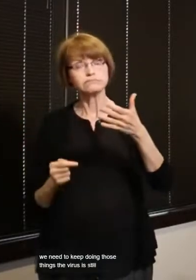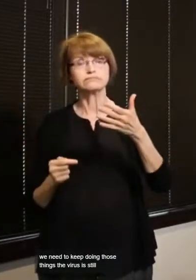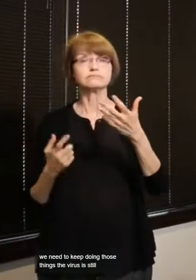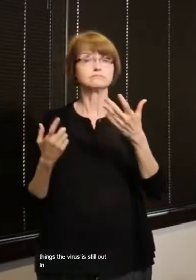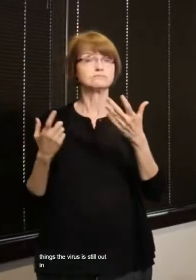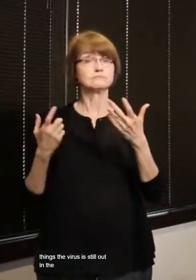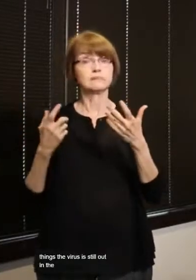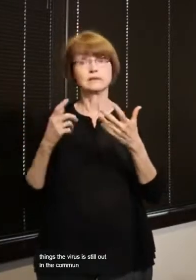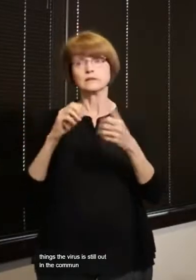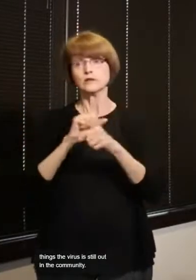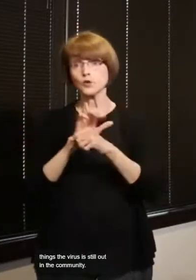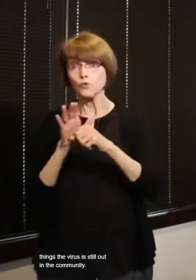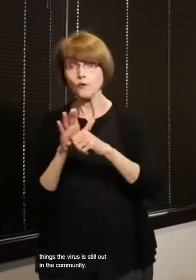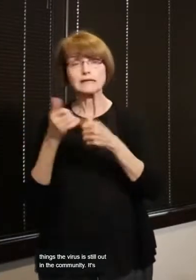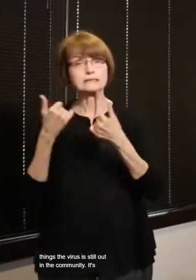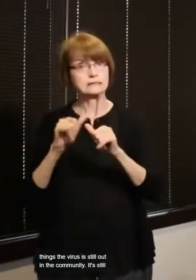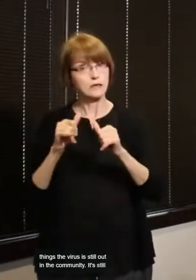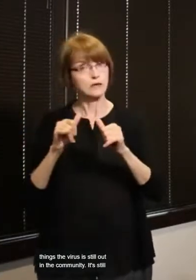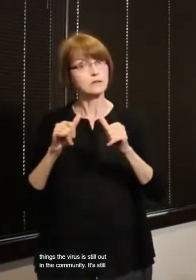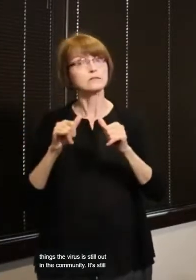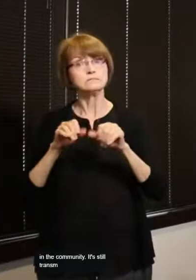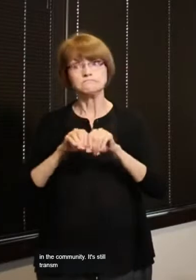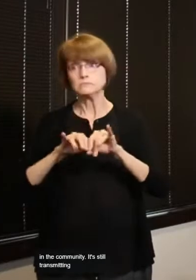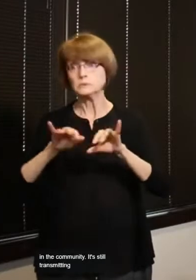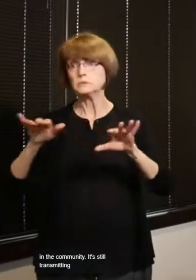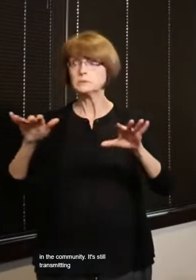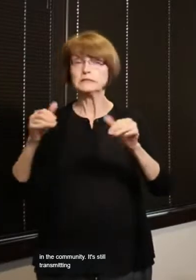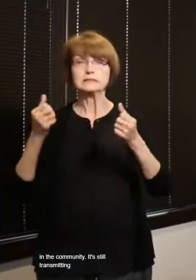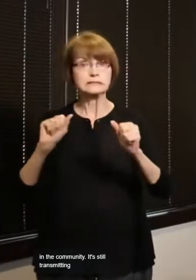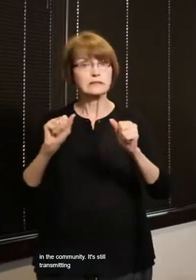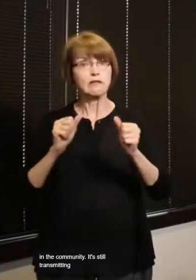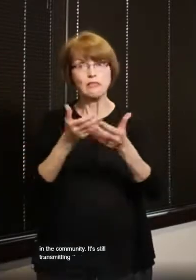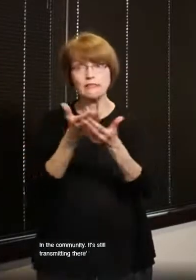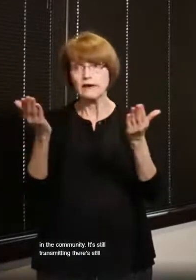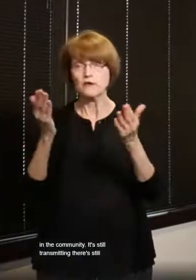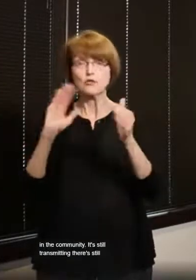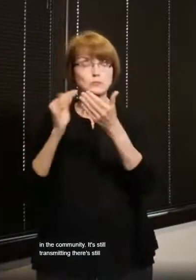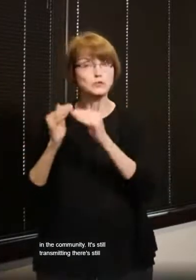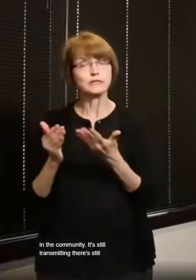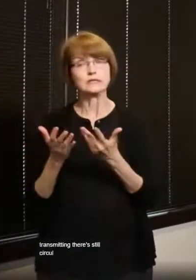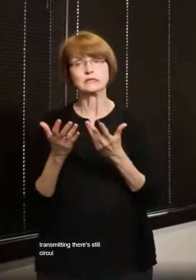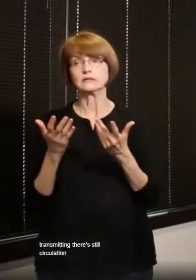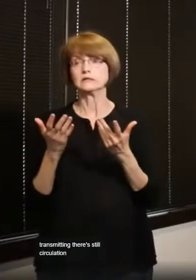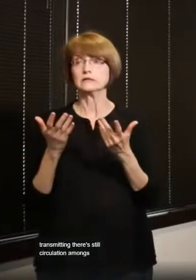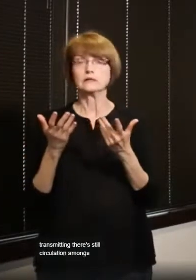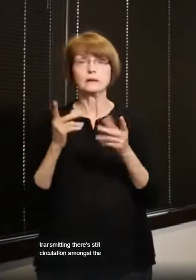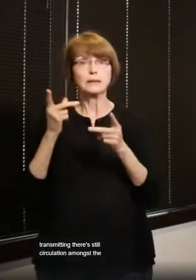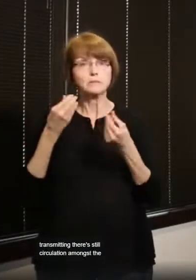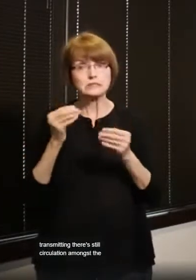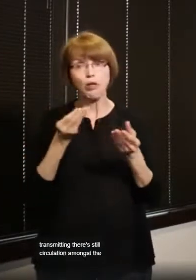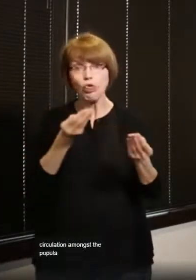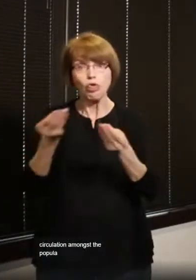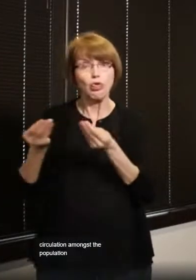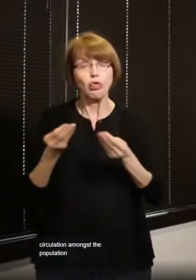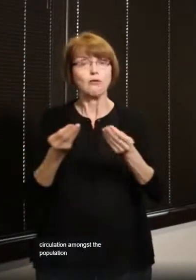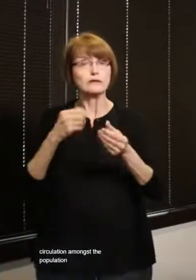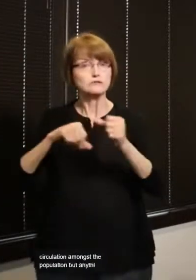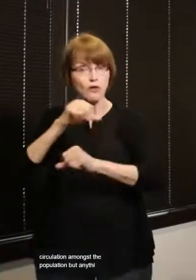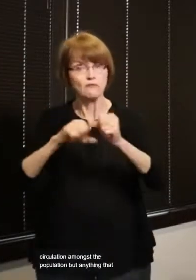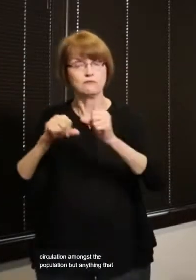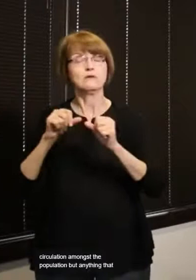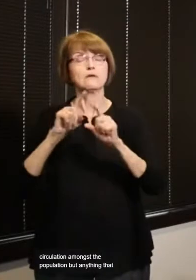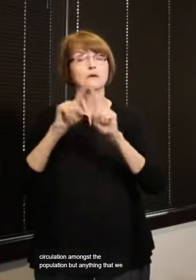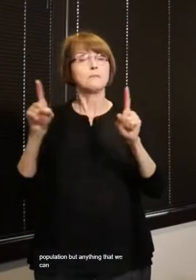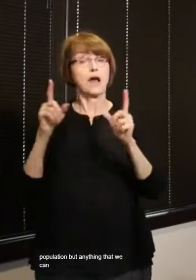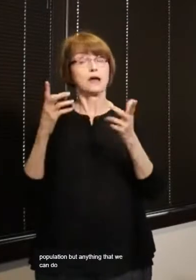still out in the community. It's still transmitting. There's still circulation amongst the population. But anything that